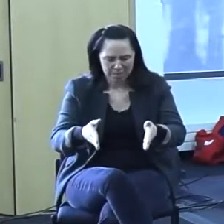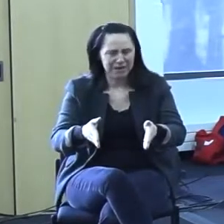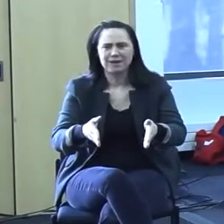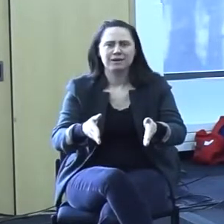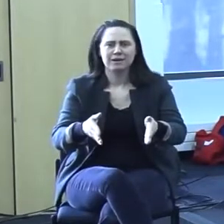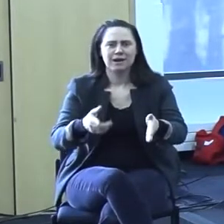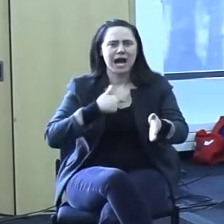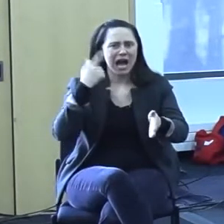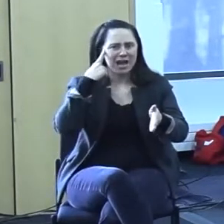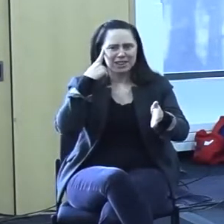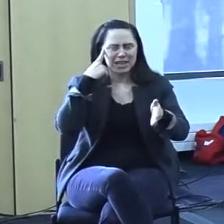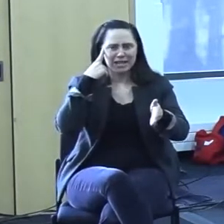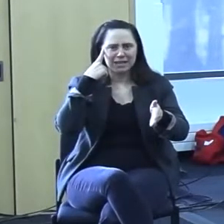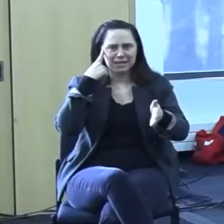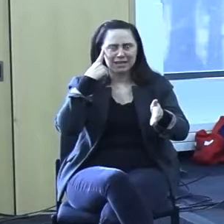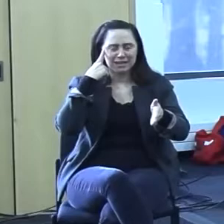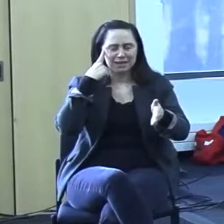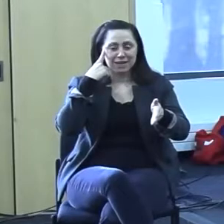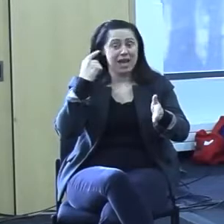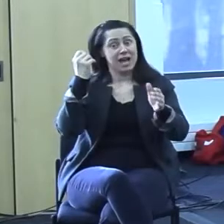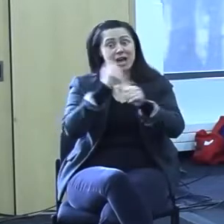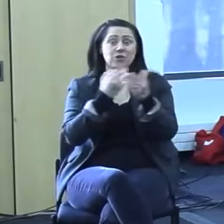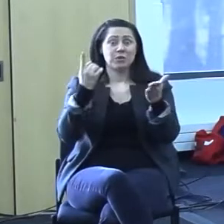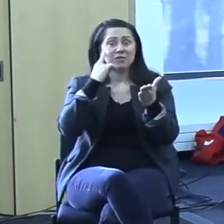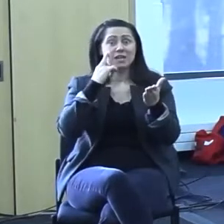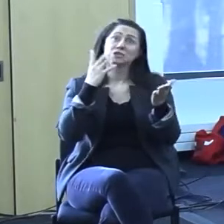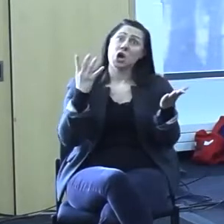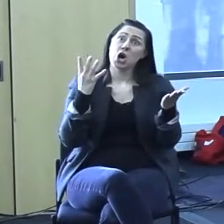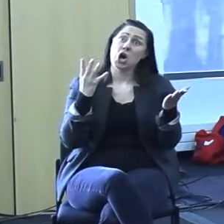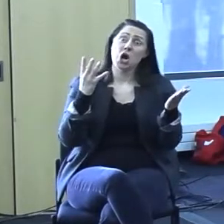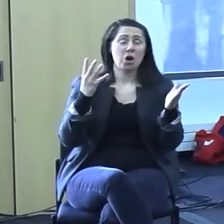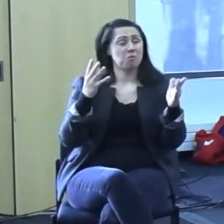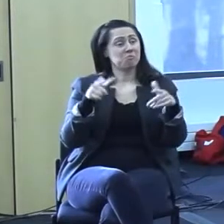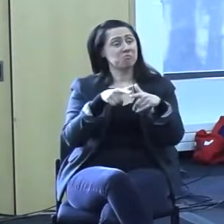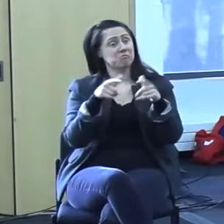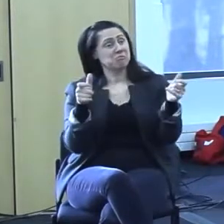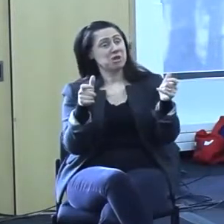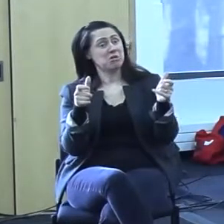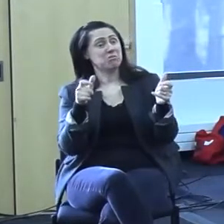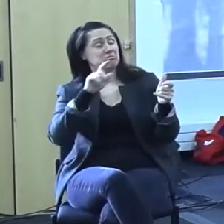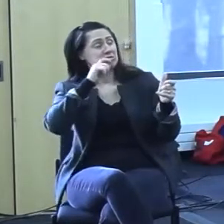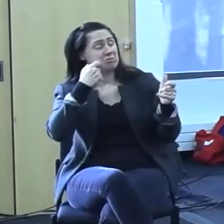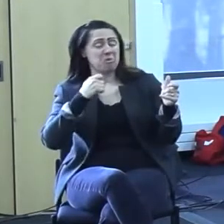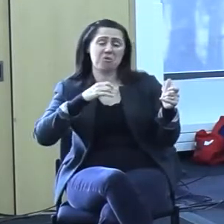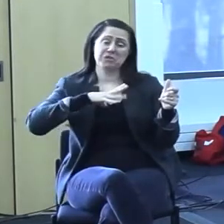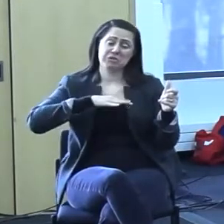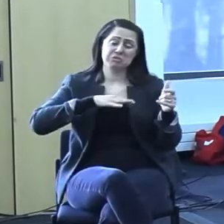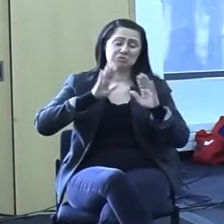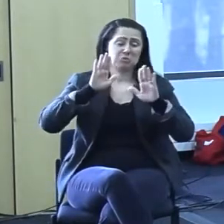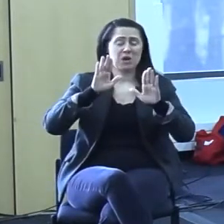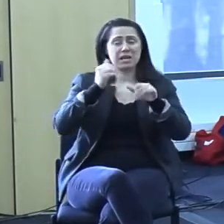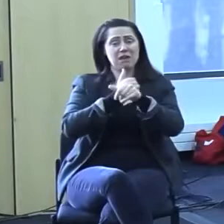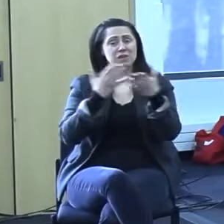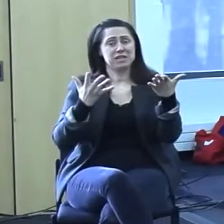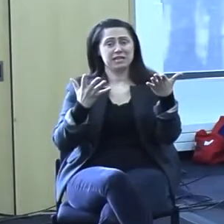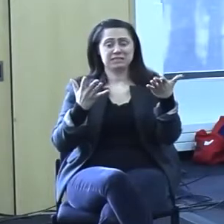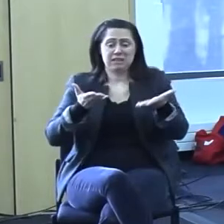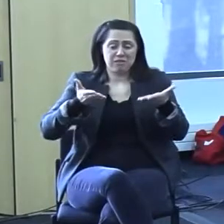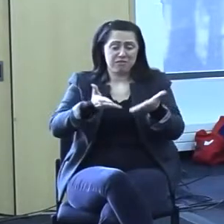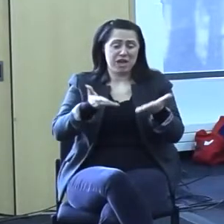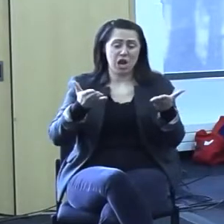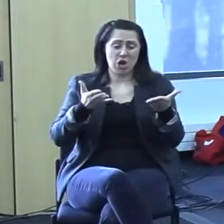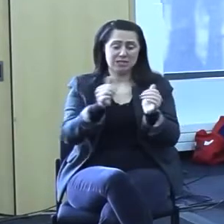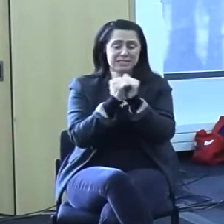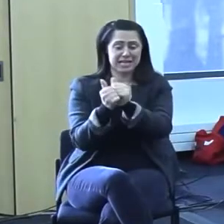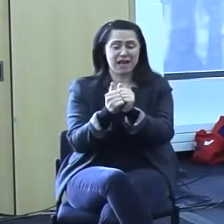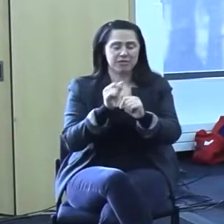And I think like societally, everyone thinks it's like this huge feat. And it's really great because like everything's just as